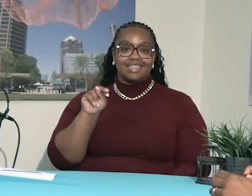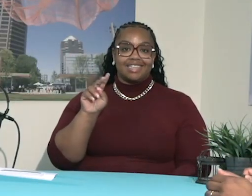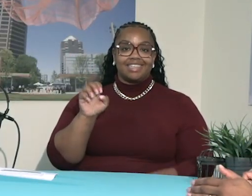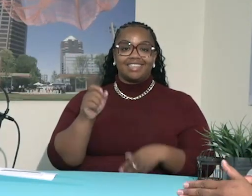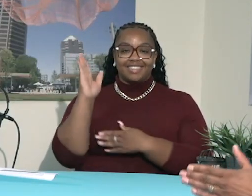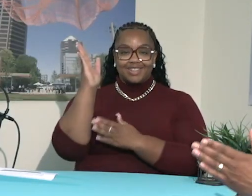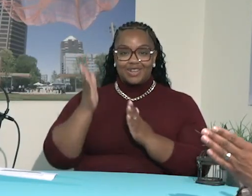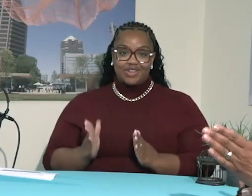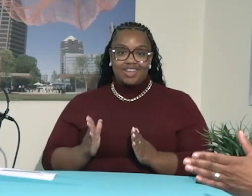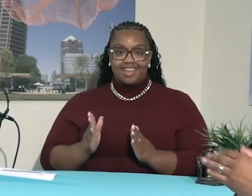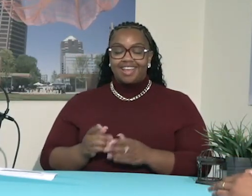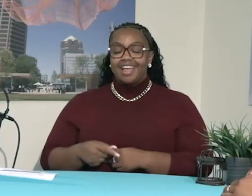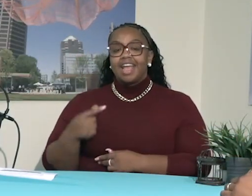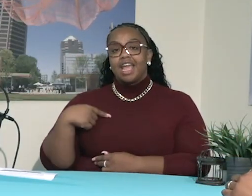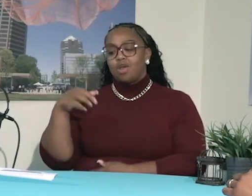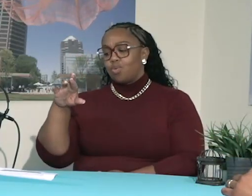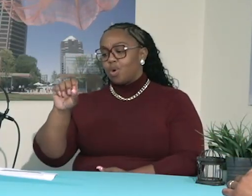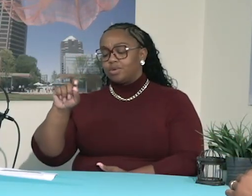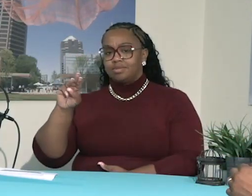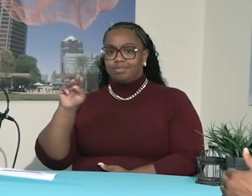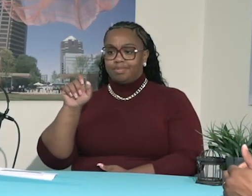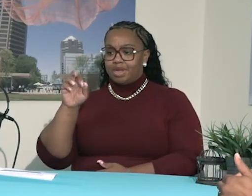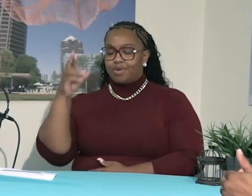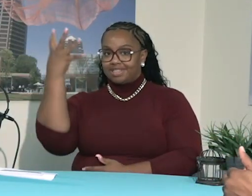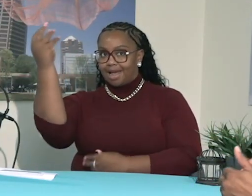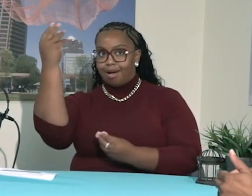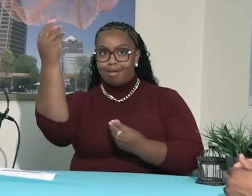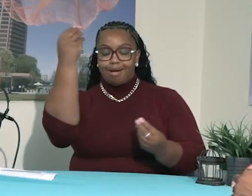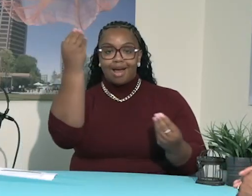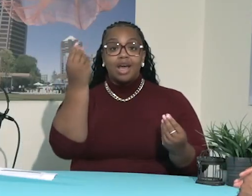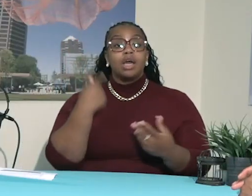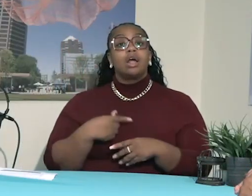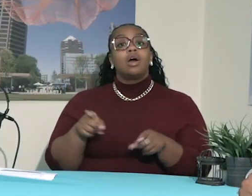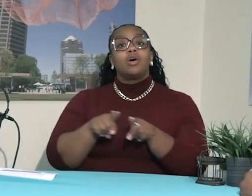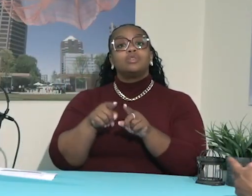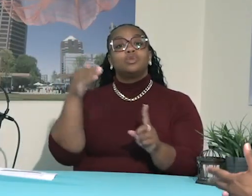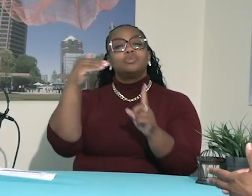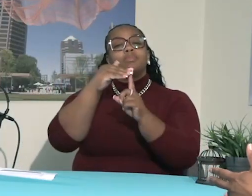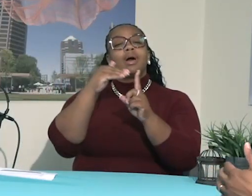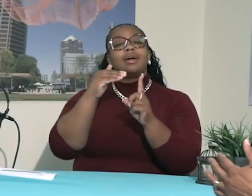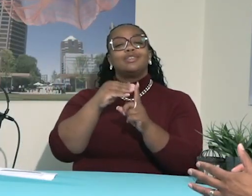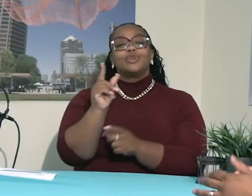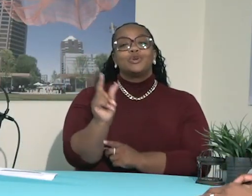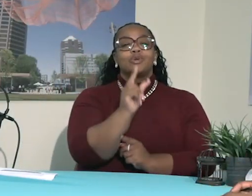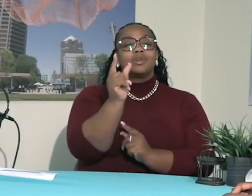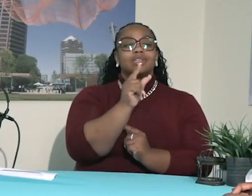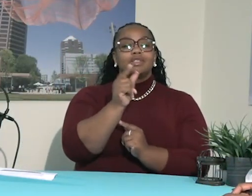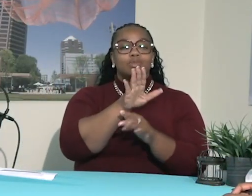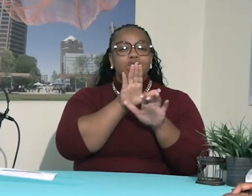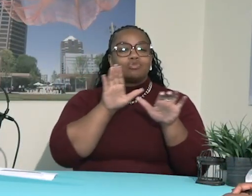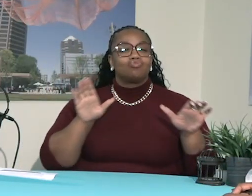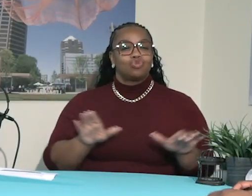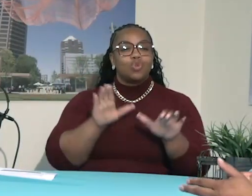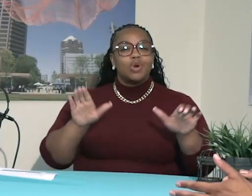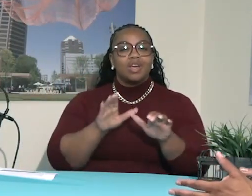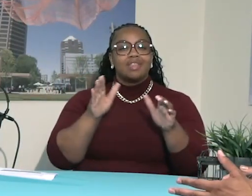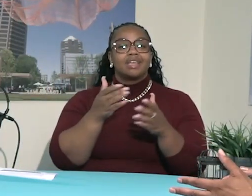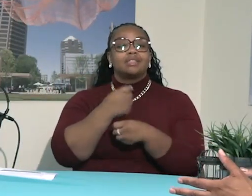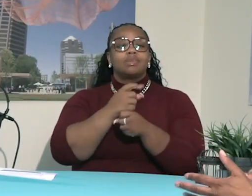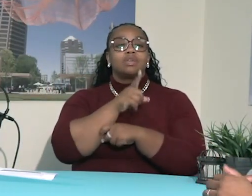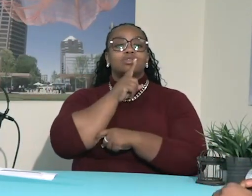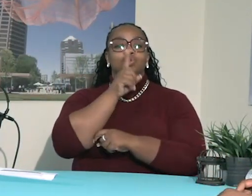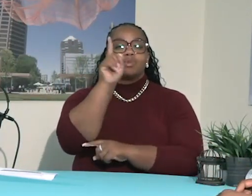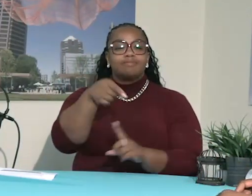Rosemary things. And I want to remind you how the city of Greensboro is always striving to outline or highlight programs and initiatives that better